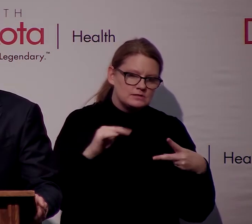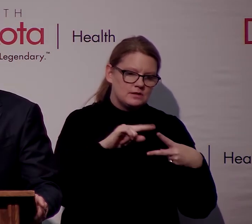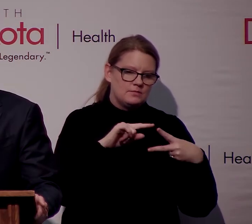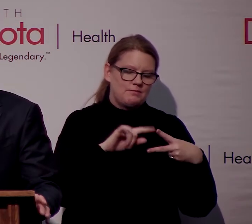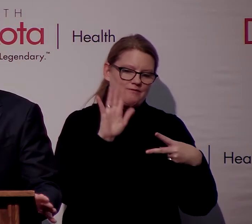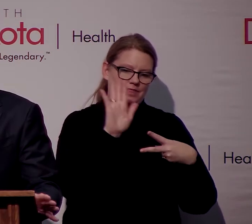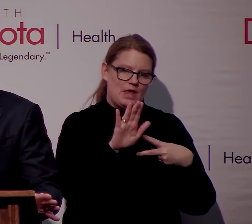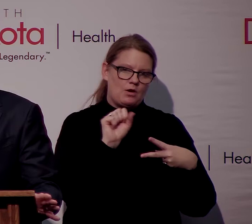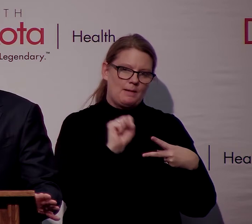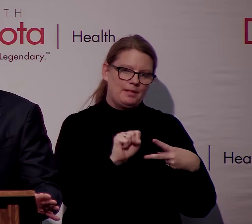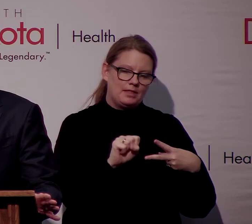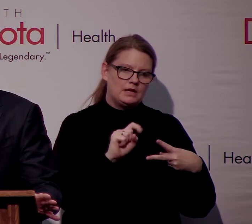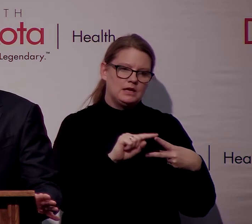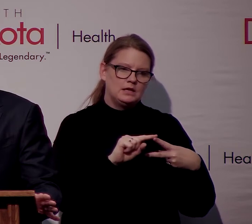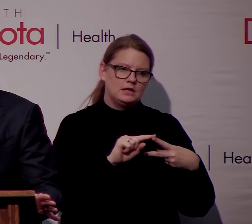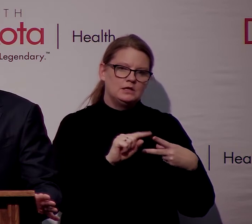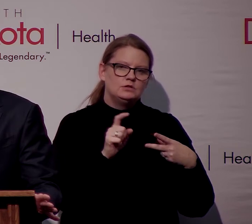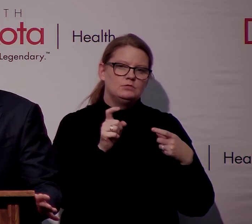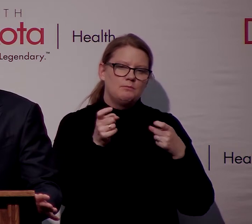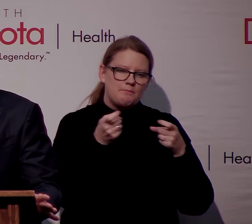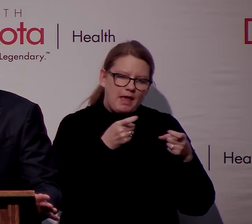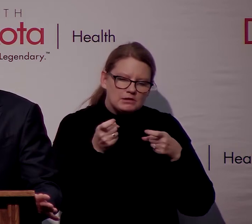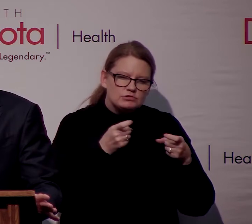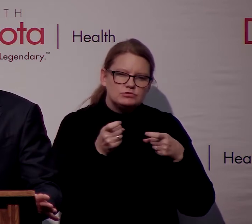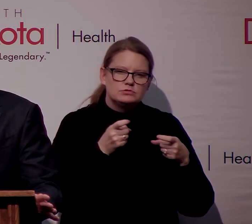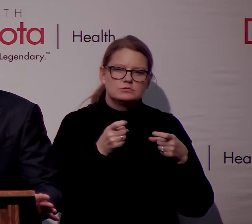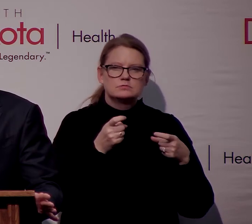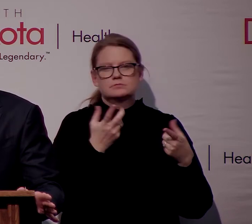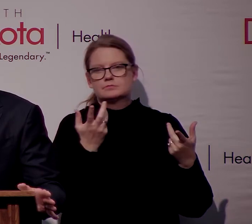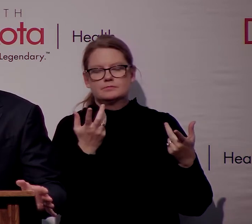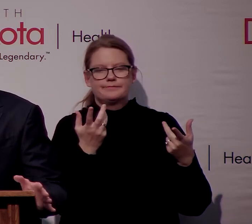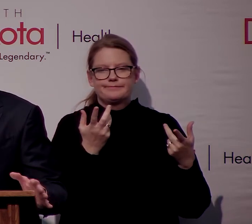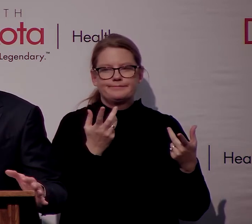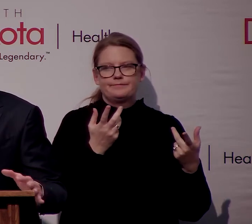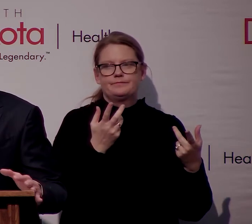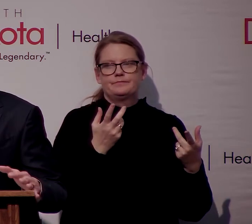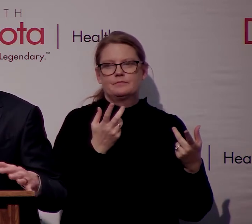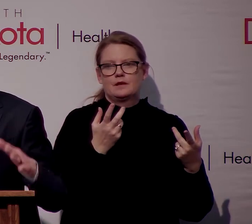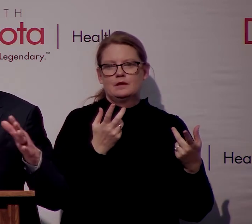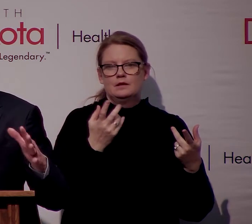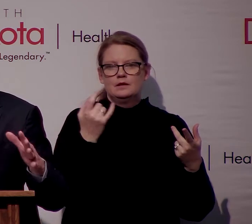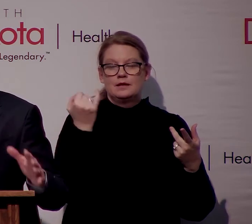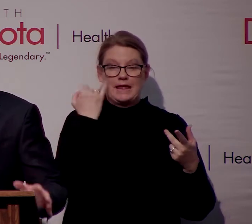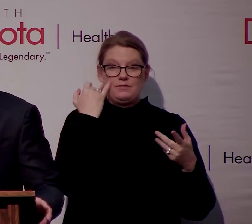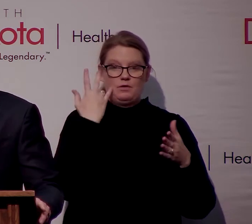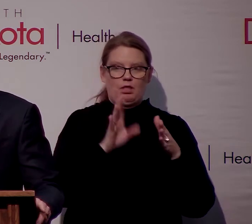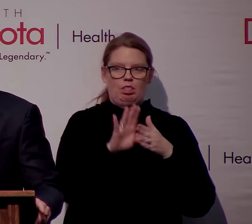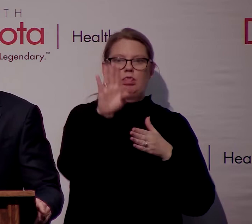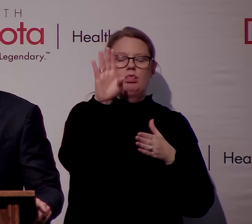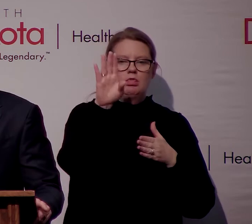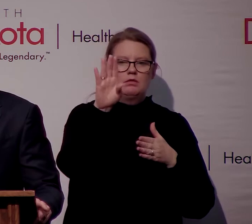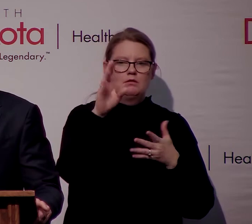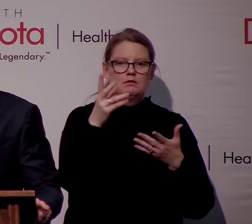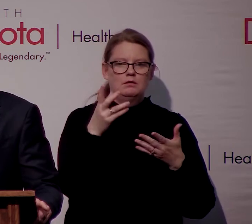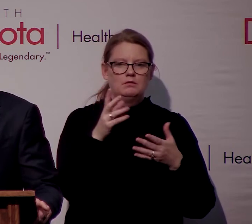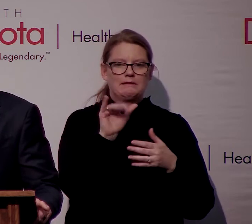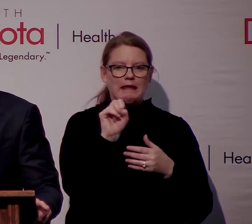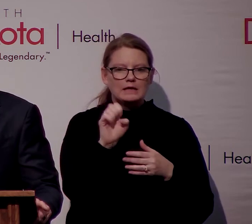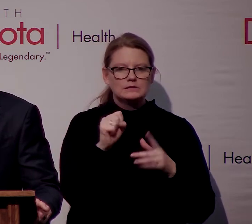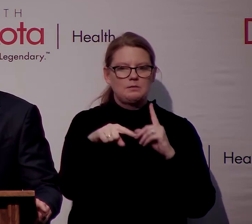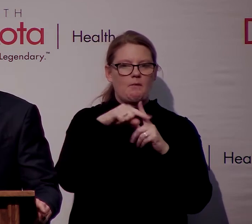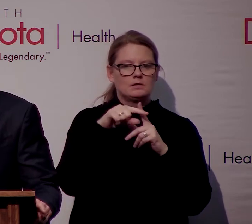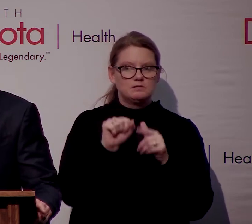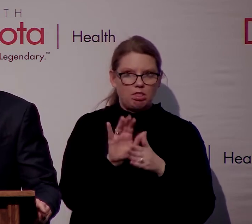their ability to manage if we end up with a spike, a spike in cases